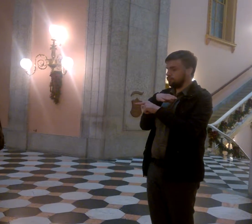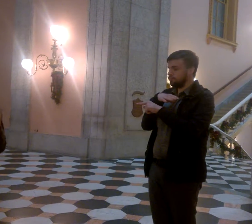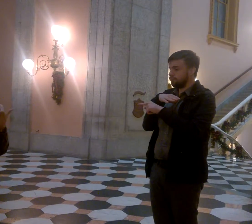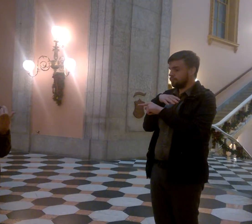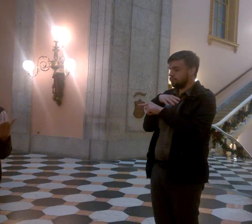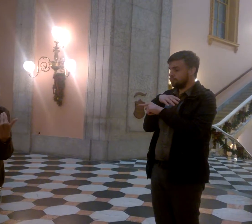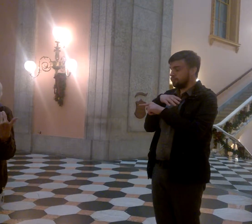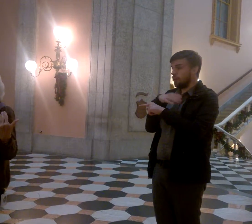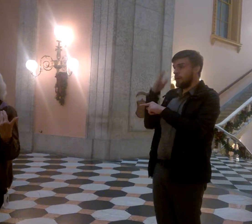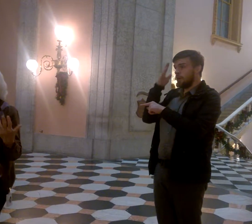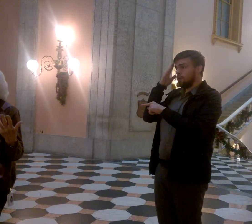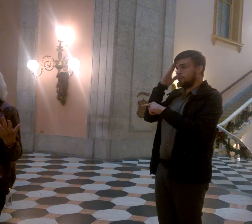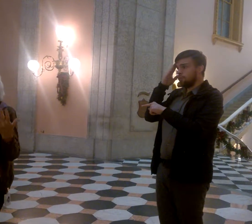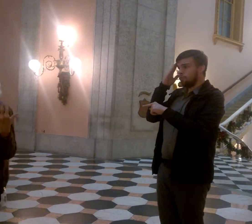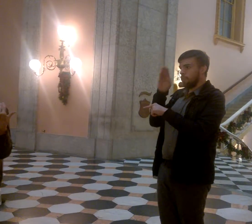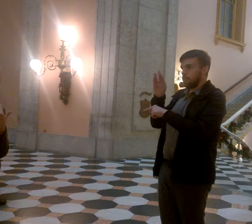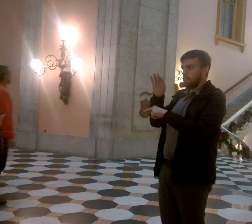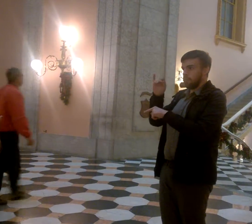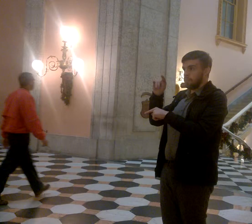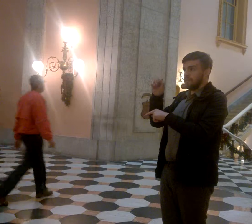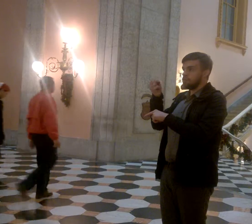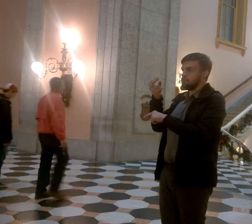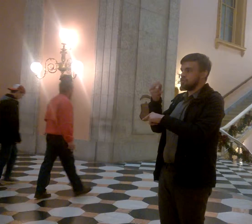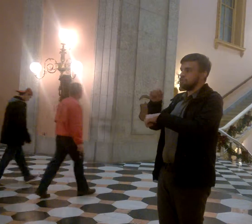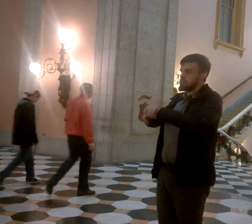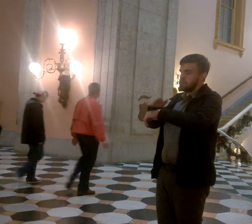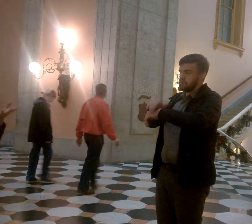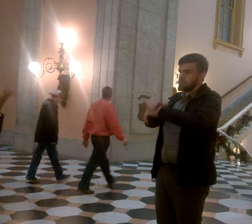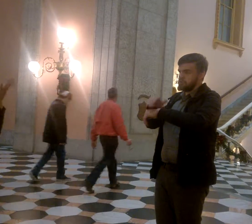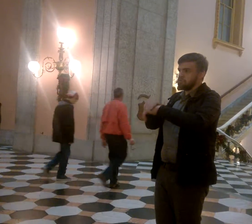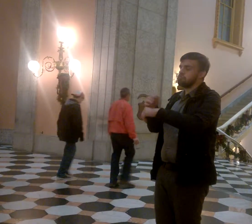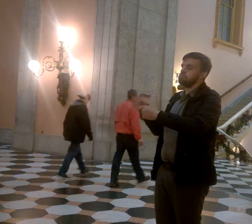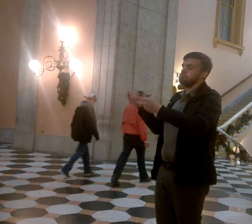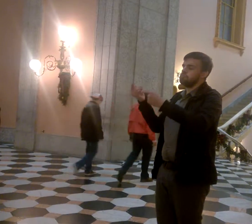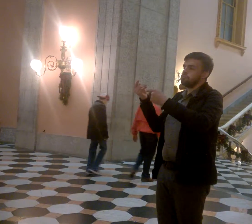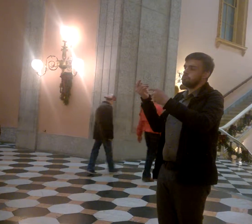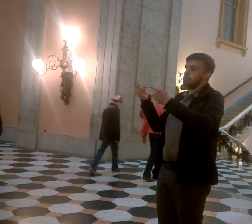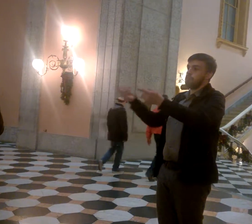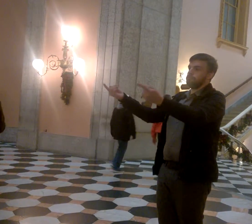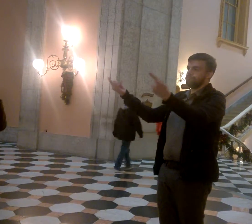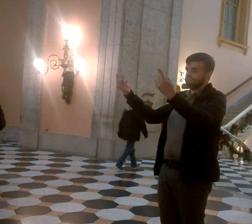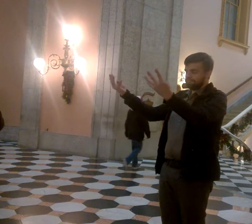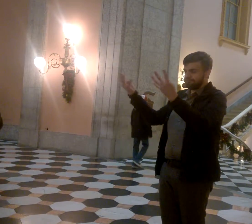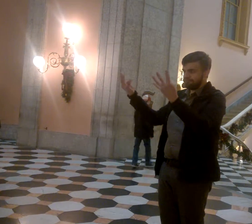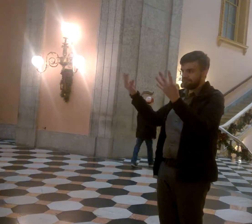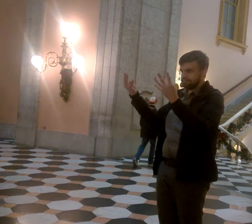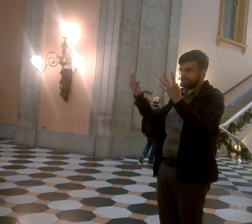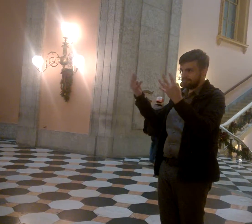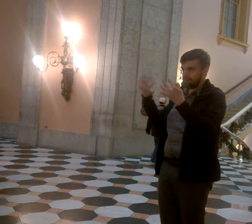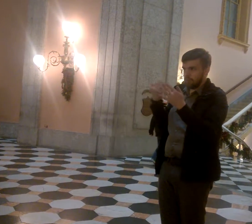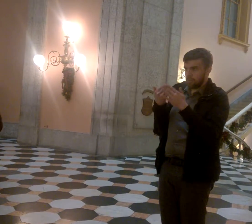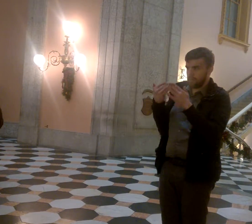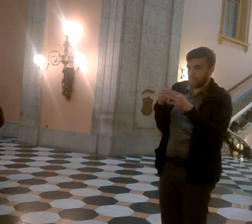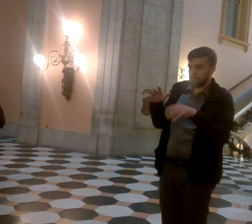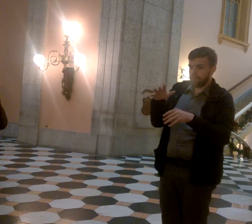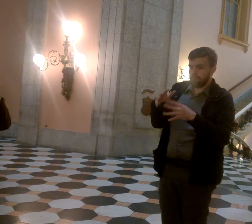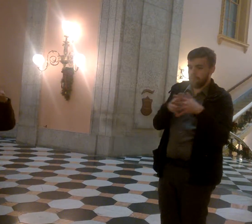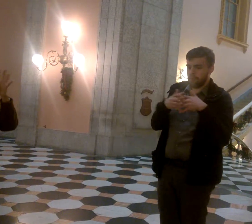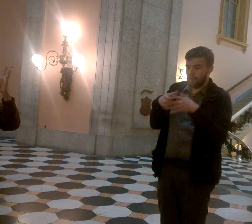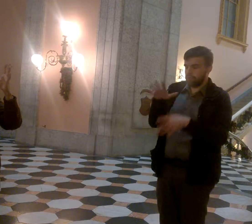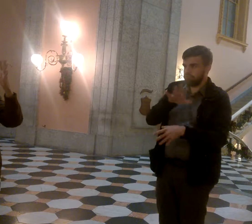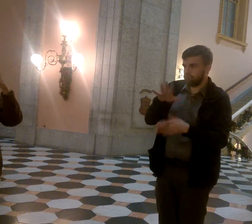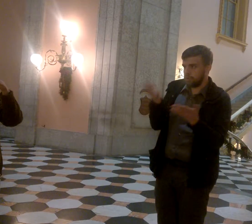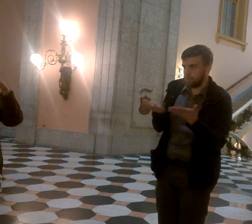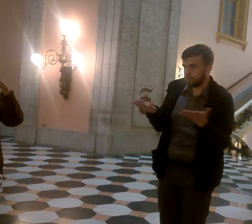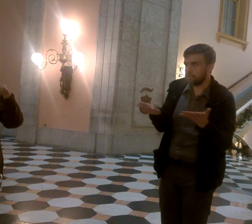He knew that the British had a fleet out on Lake Erie, and they were encroaching down on American territory